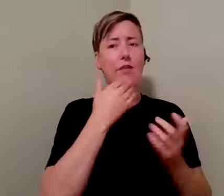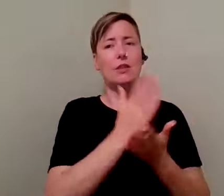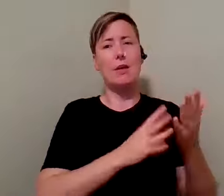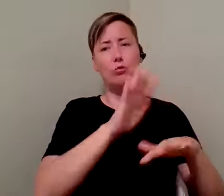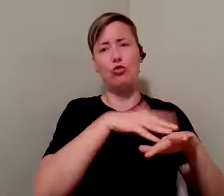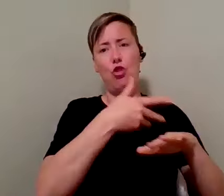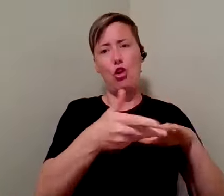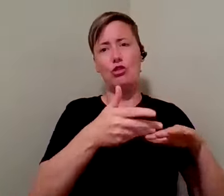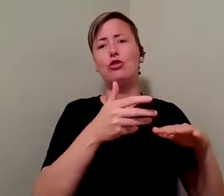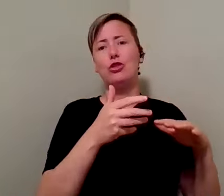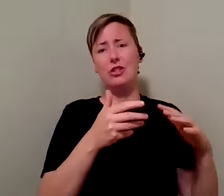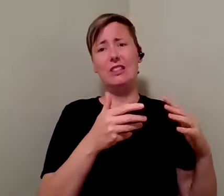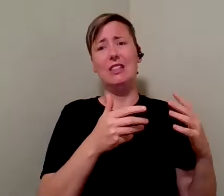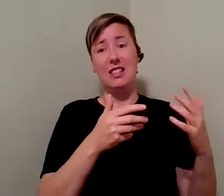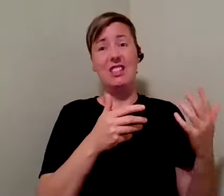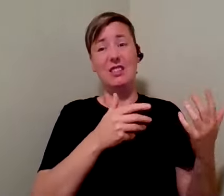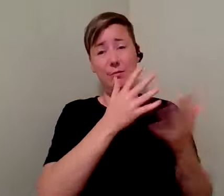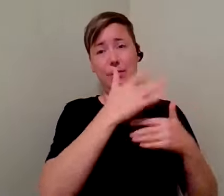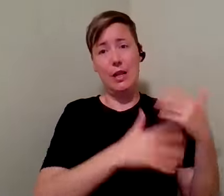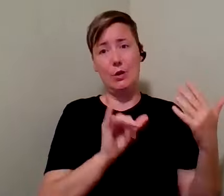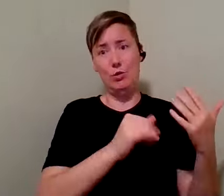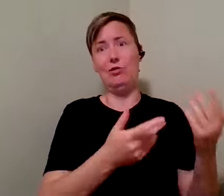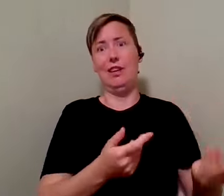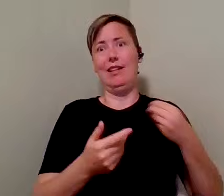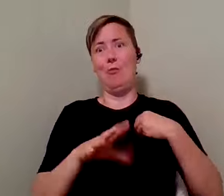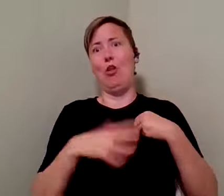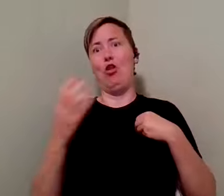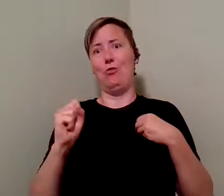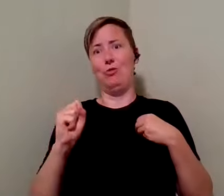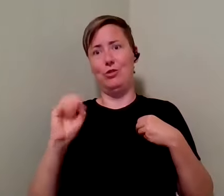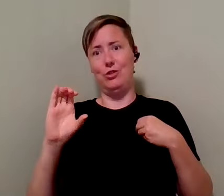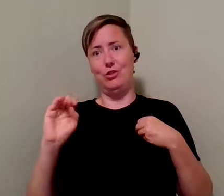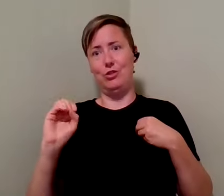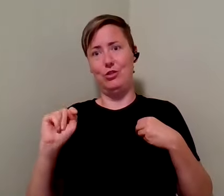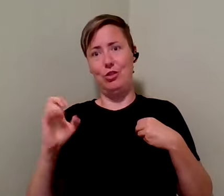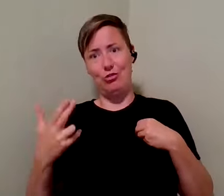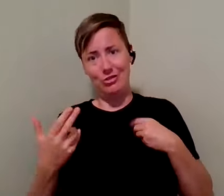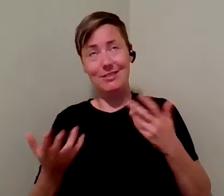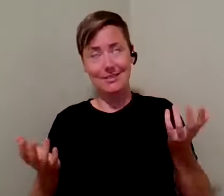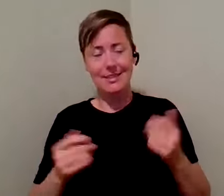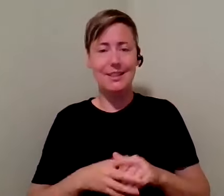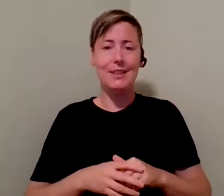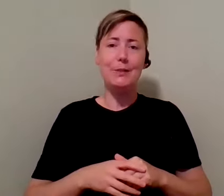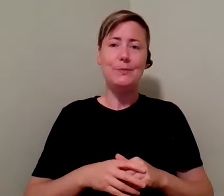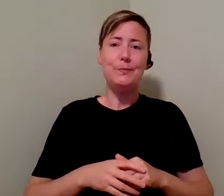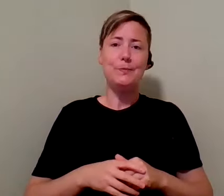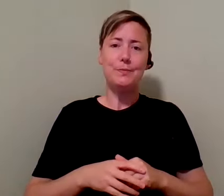scotch. And so from the time I was a kid, we'd be given the occasional glass of wine